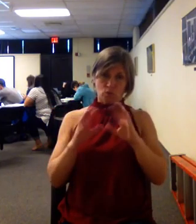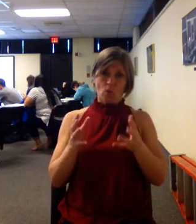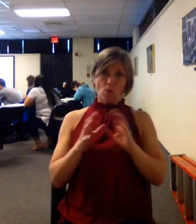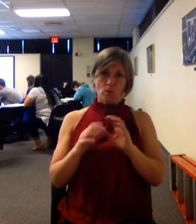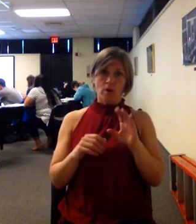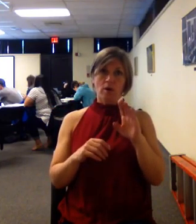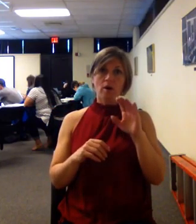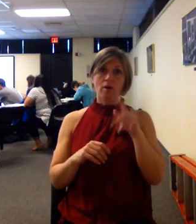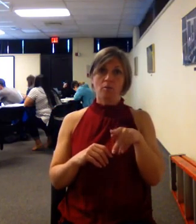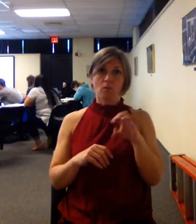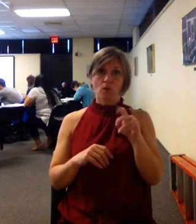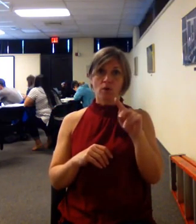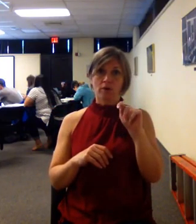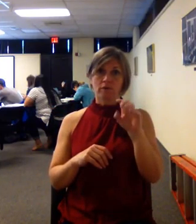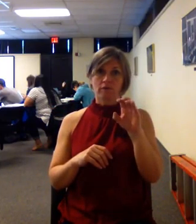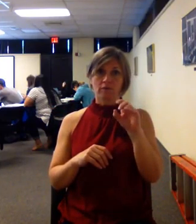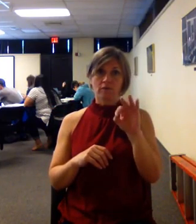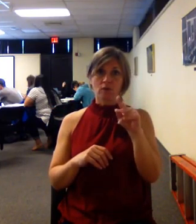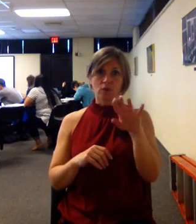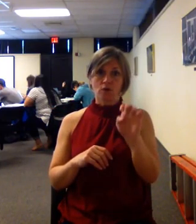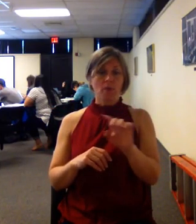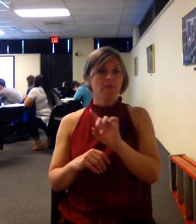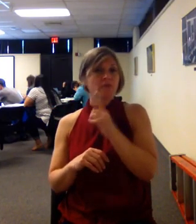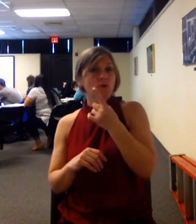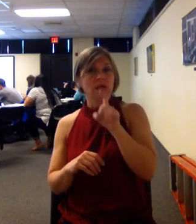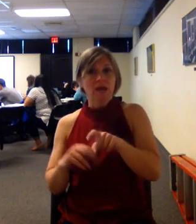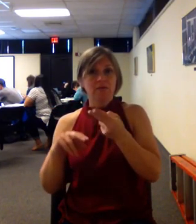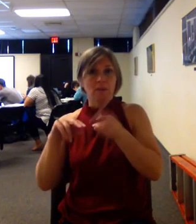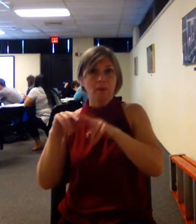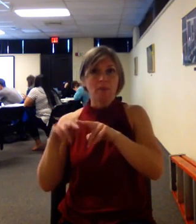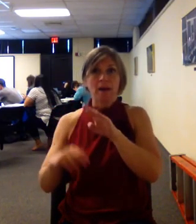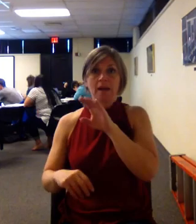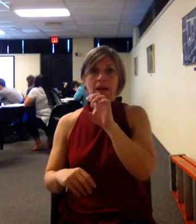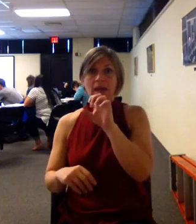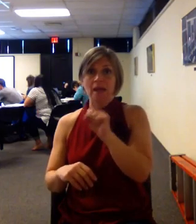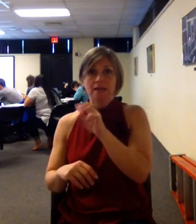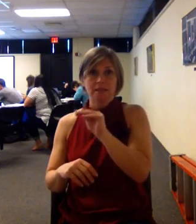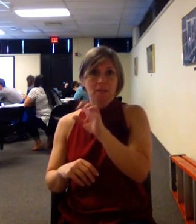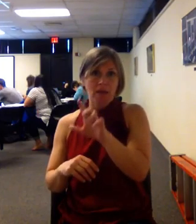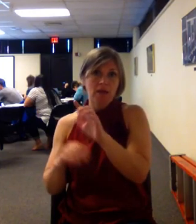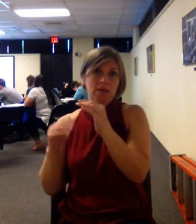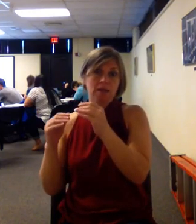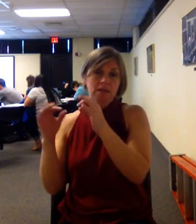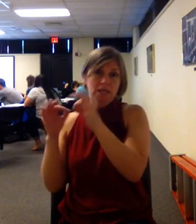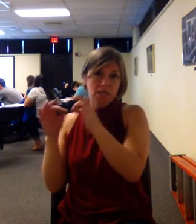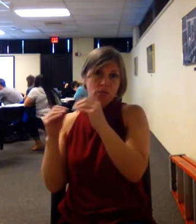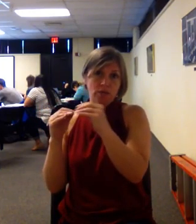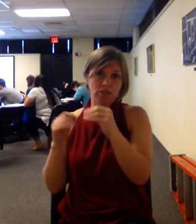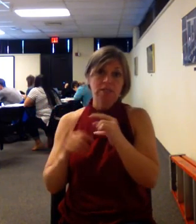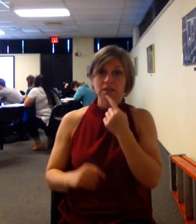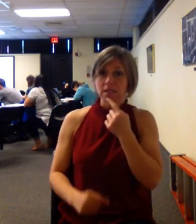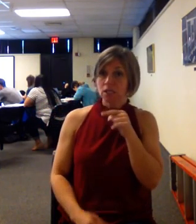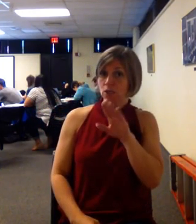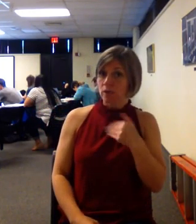that first off, I've got to build my SML equation. So they're saying that you had 12% for